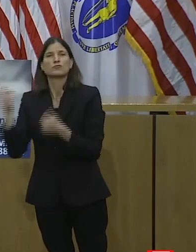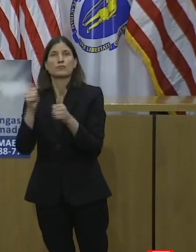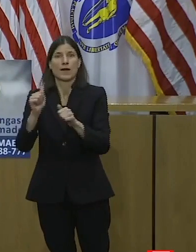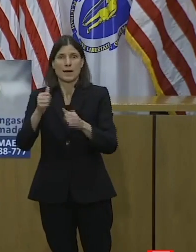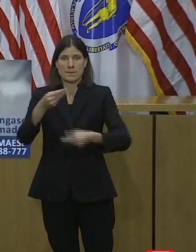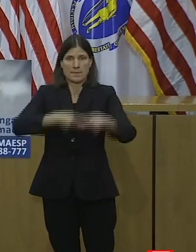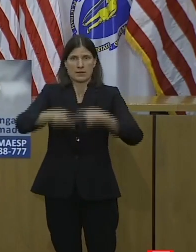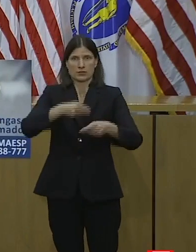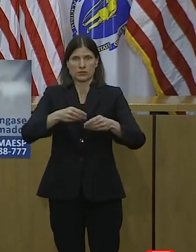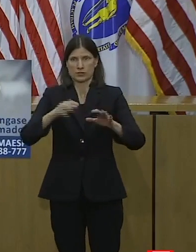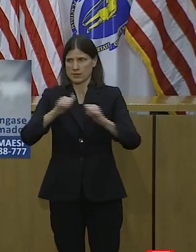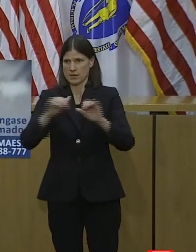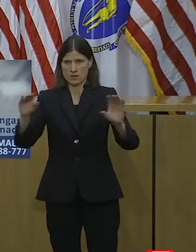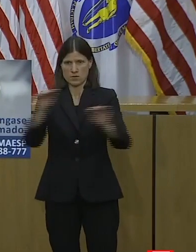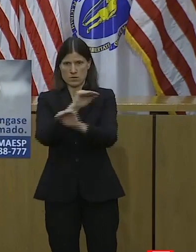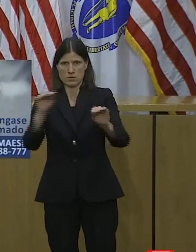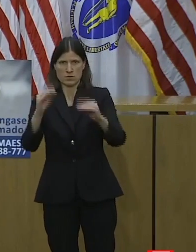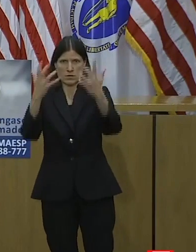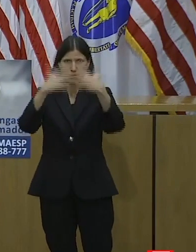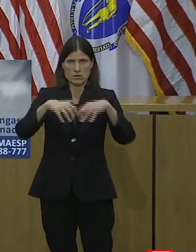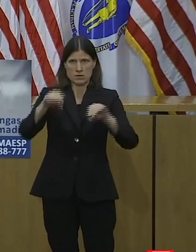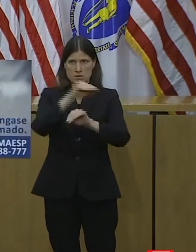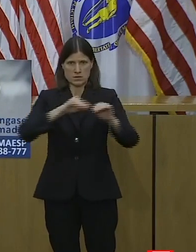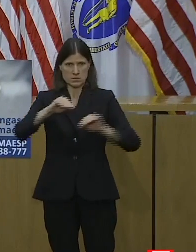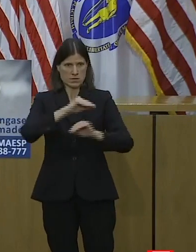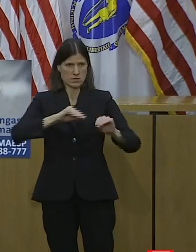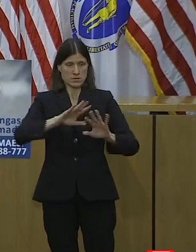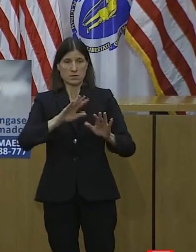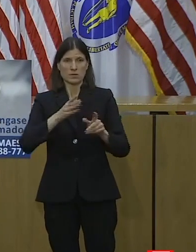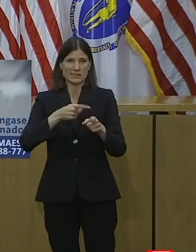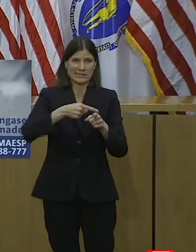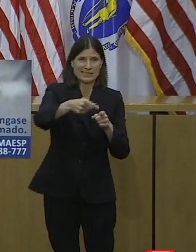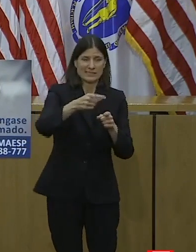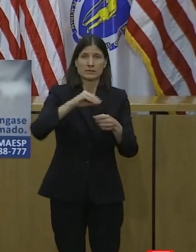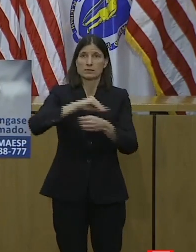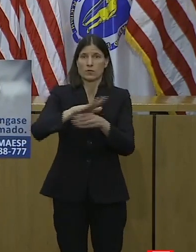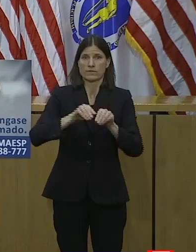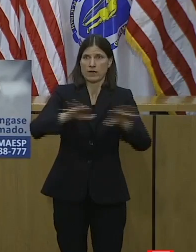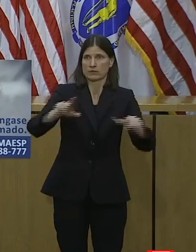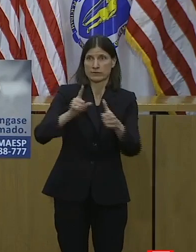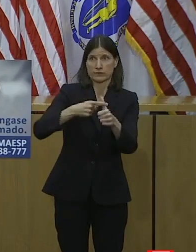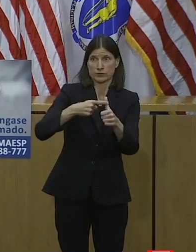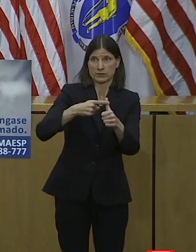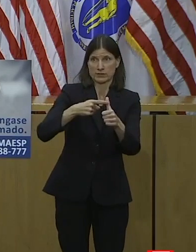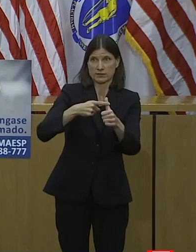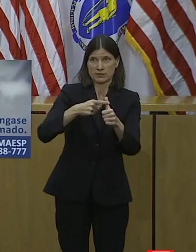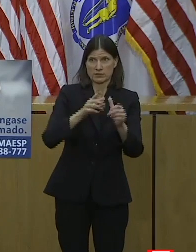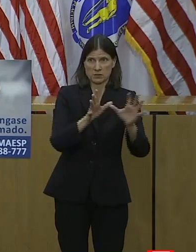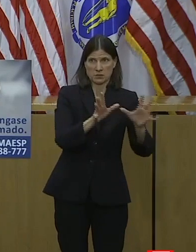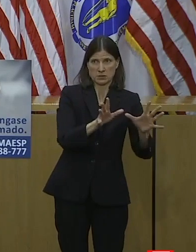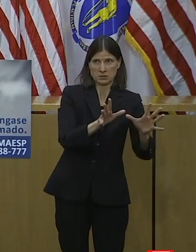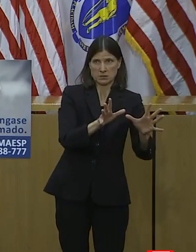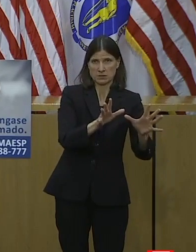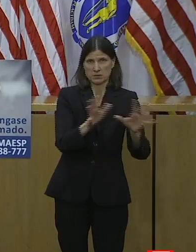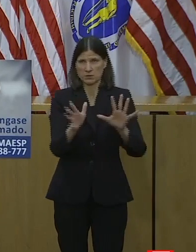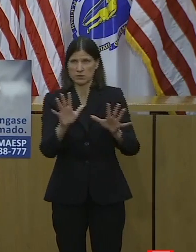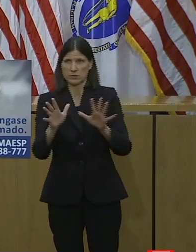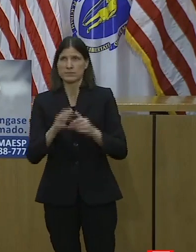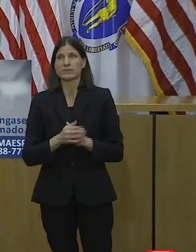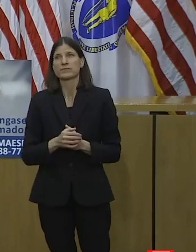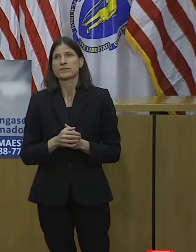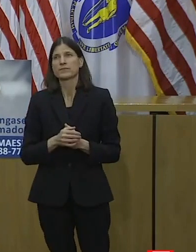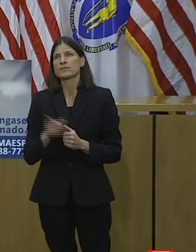budget for FY20. What year am I in? FY20. It really is one long day, I just have to tell